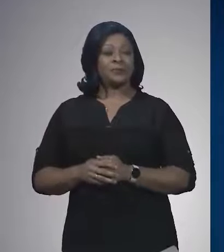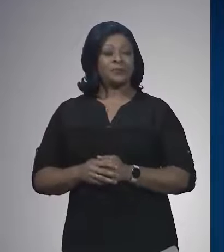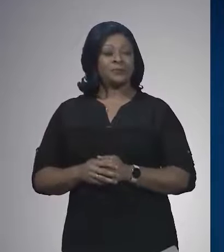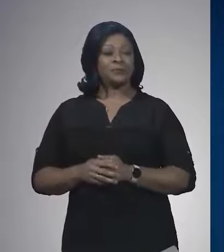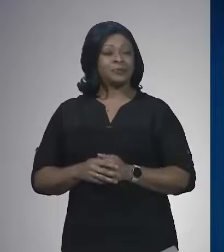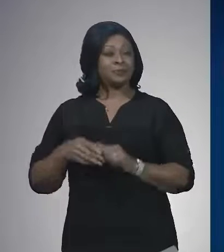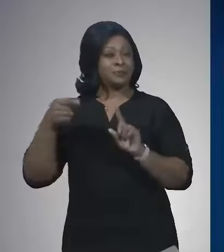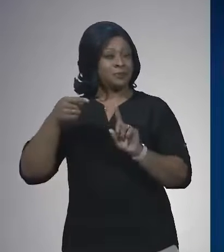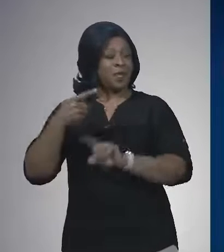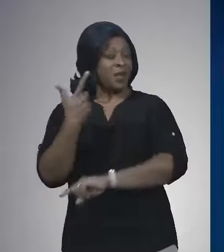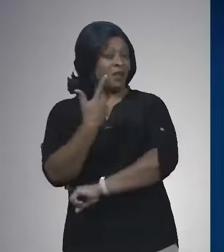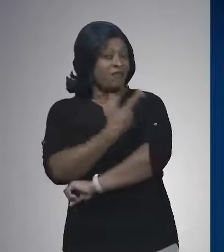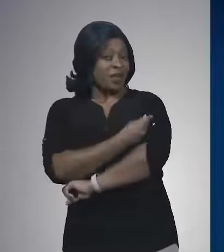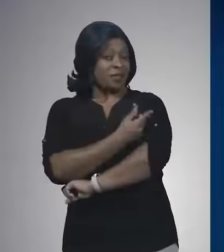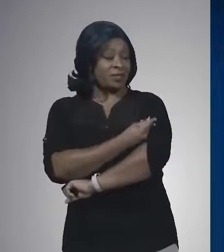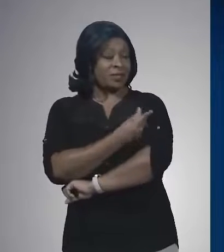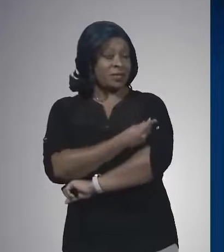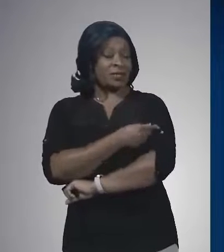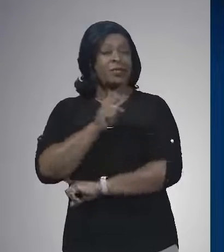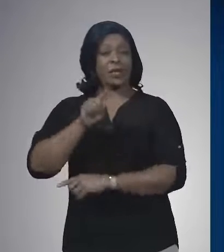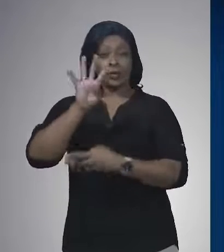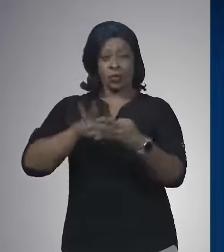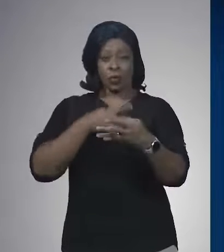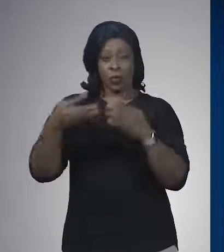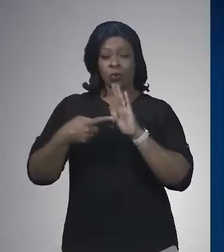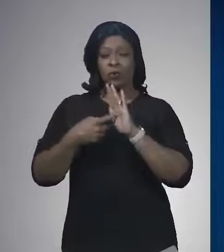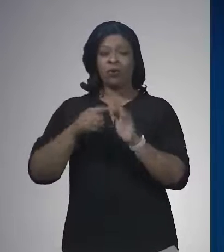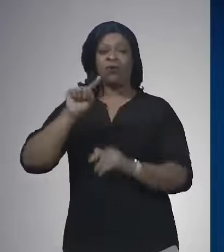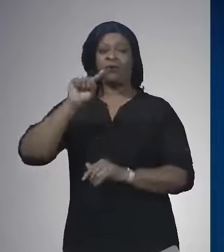Regarding vaccinations, this chart shows the